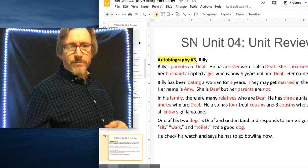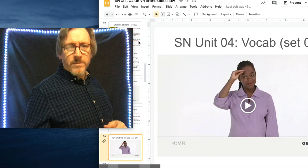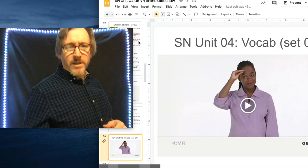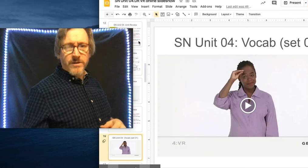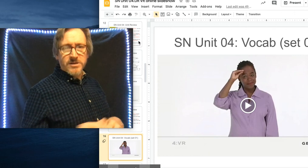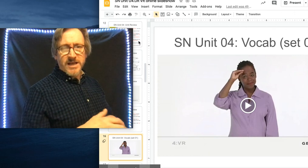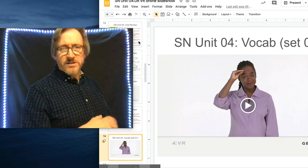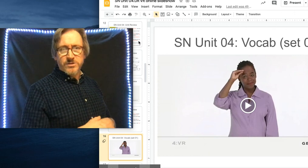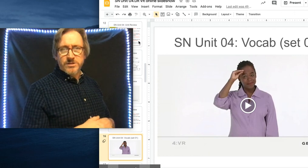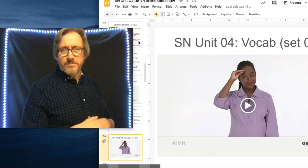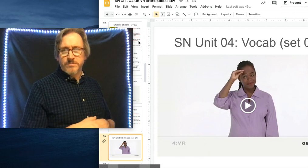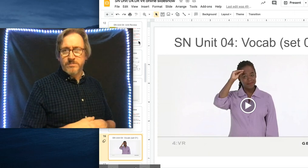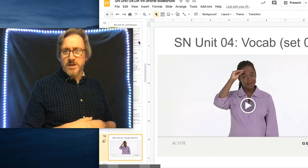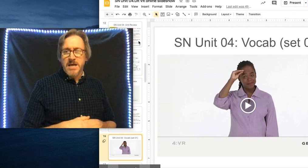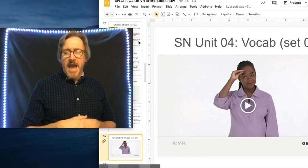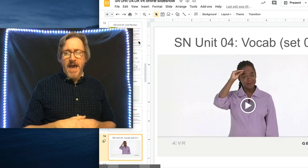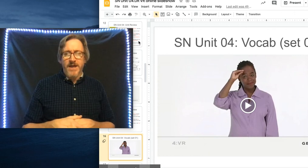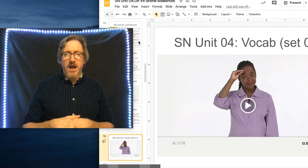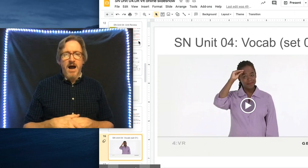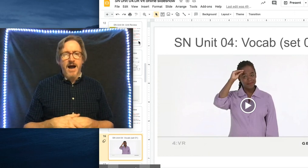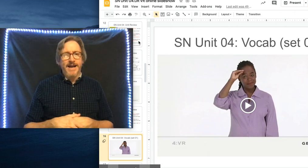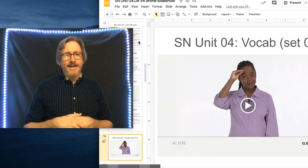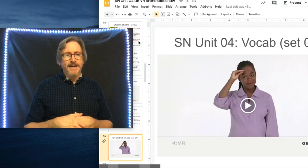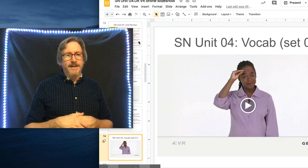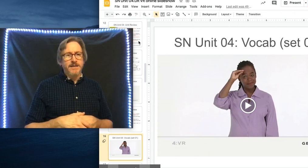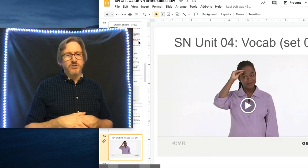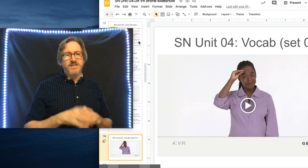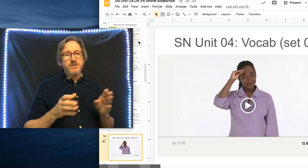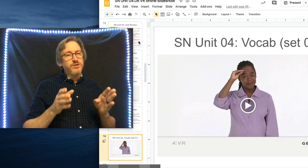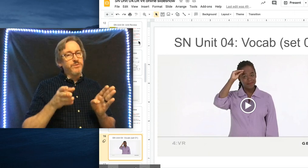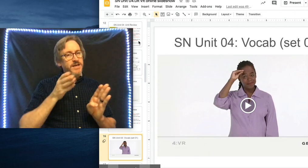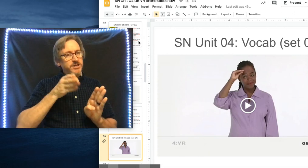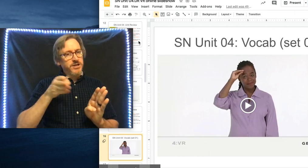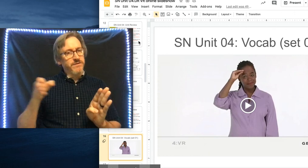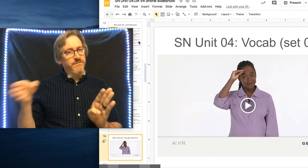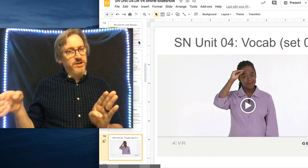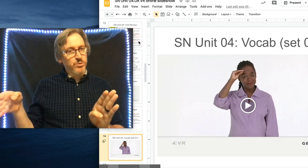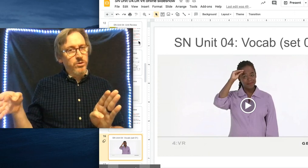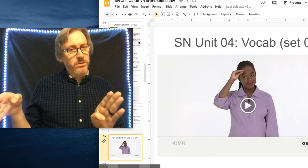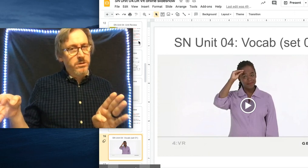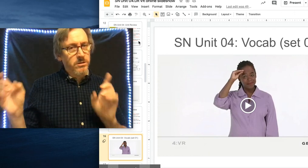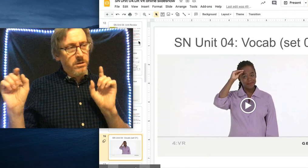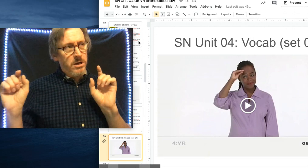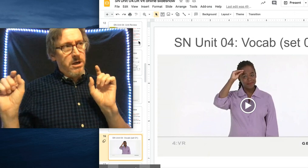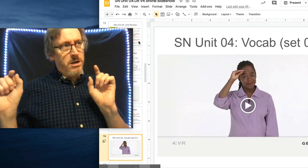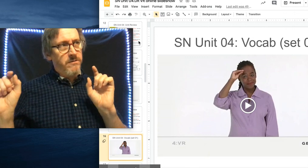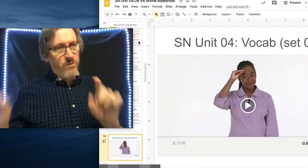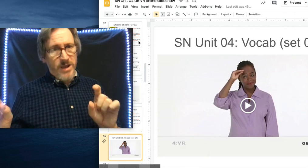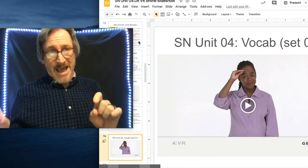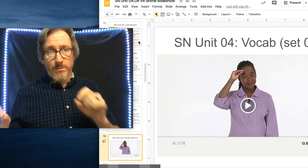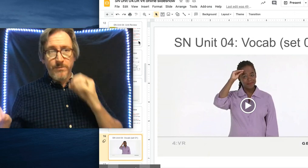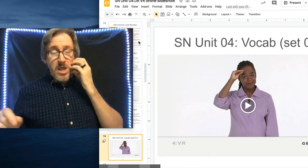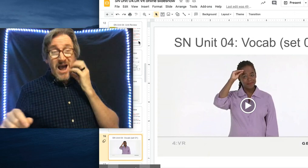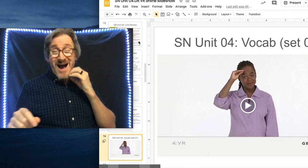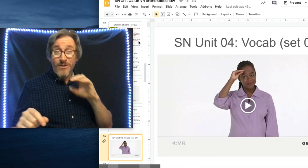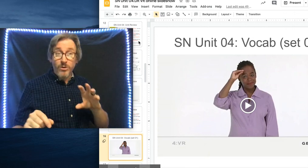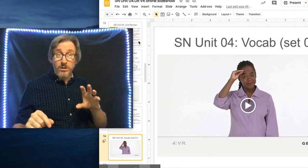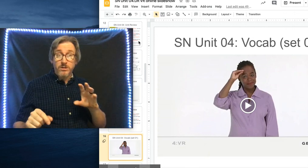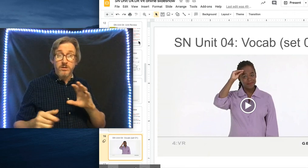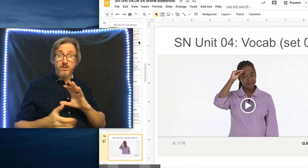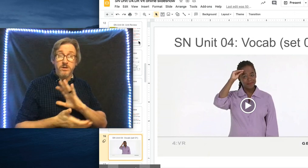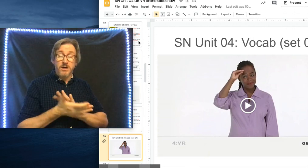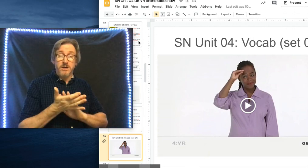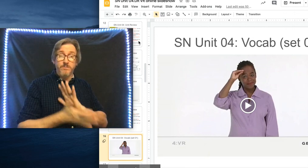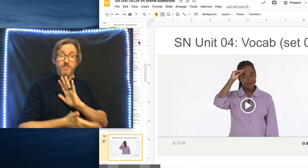and there's the answers. And then I didn't do each individual vocab. I